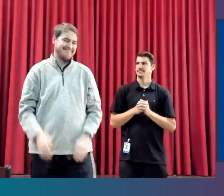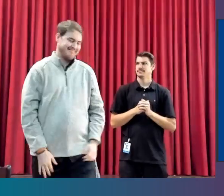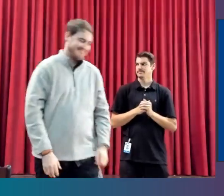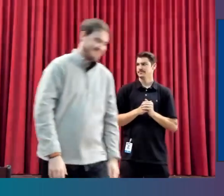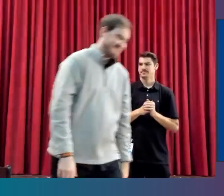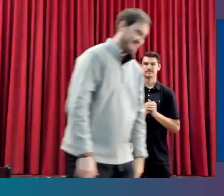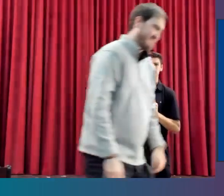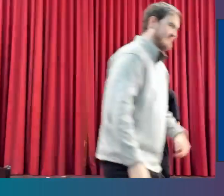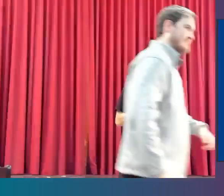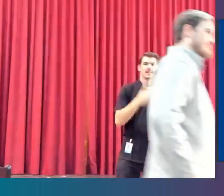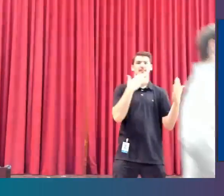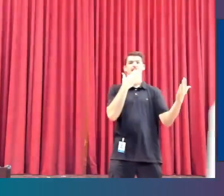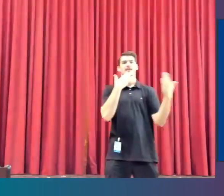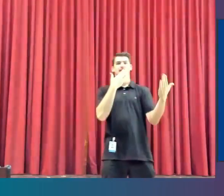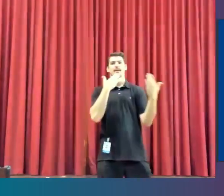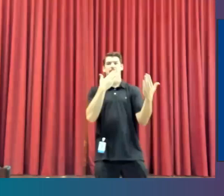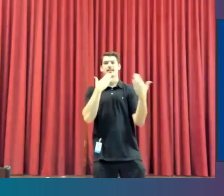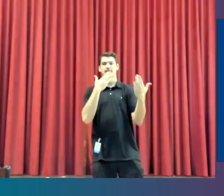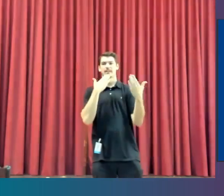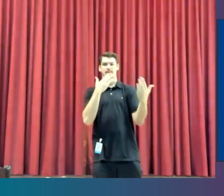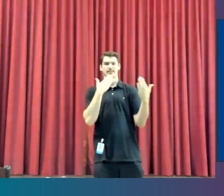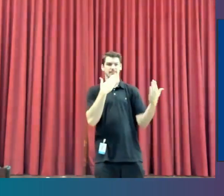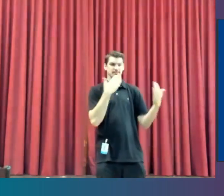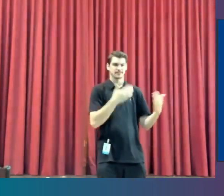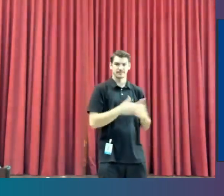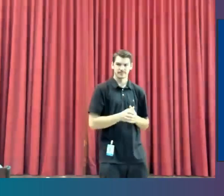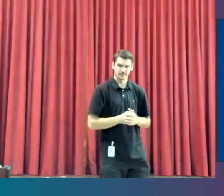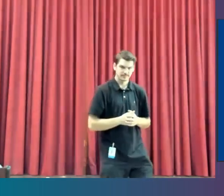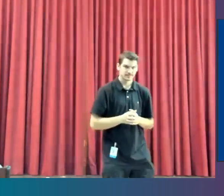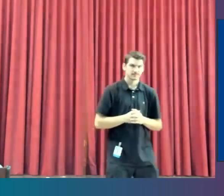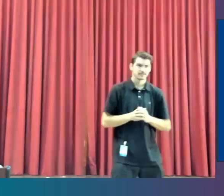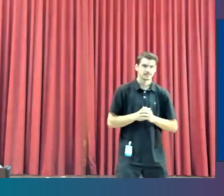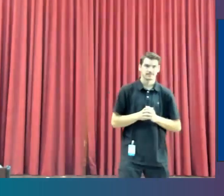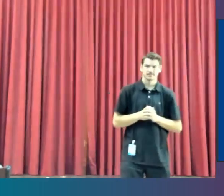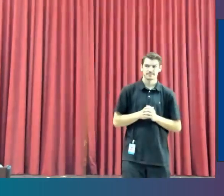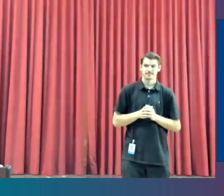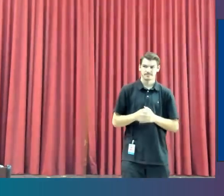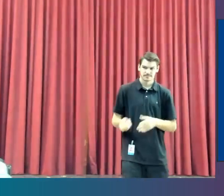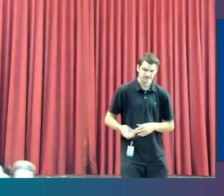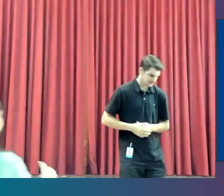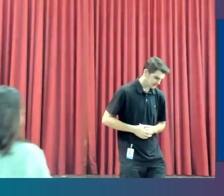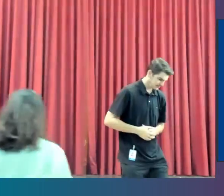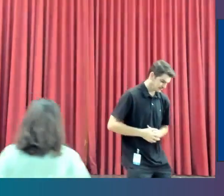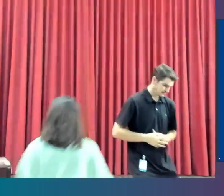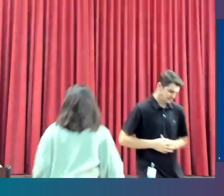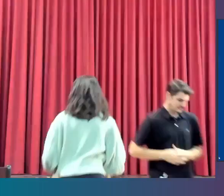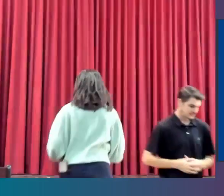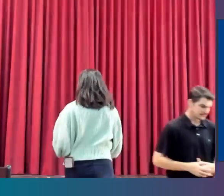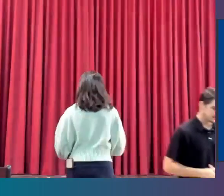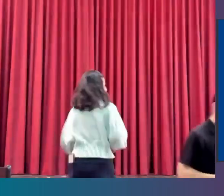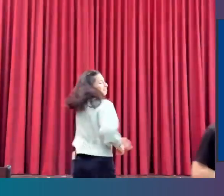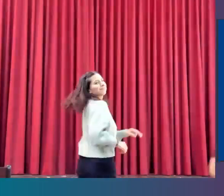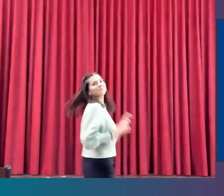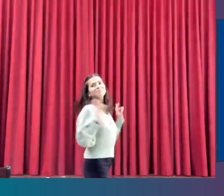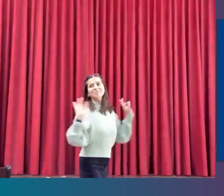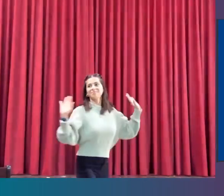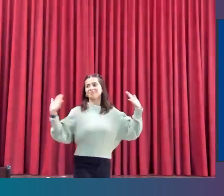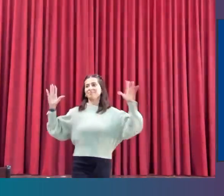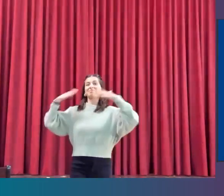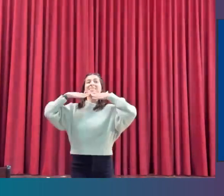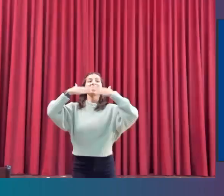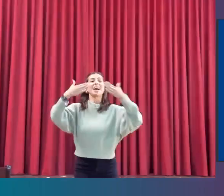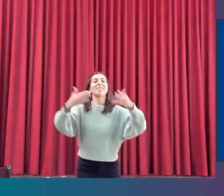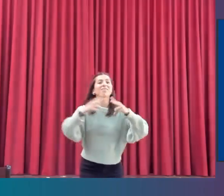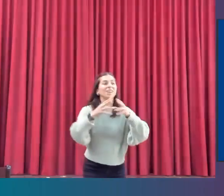Yeah, all right. Well, thank you all. Thank you so much. We appreciate. I just want to say thank you so much for your patience.